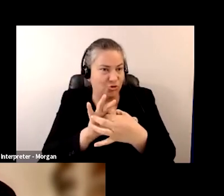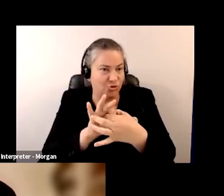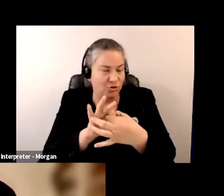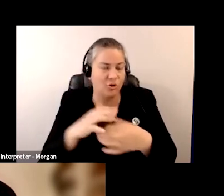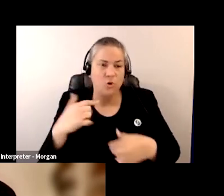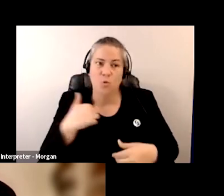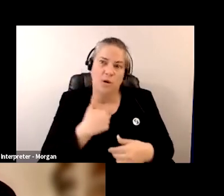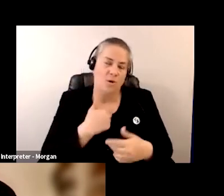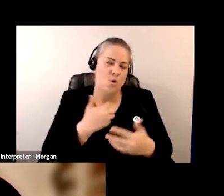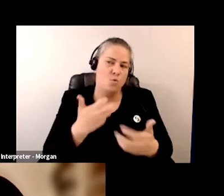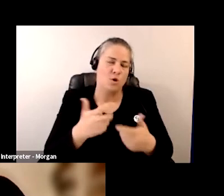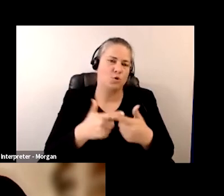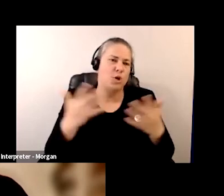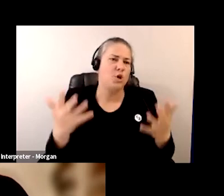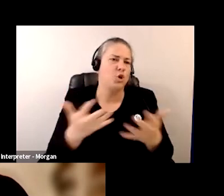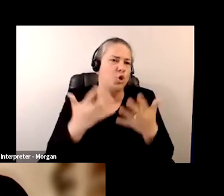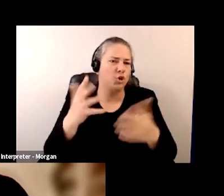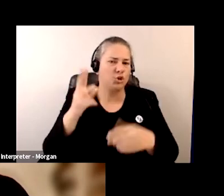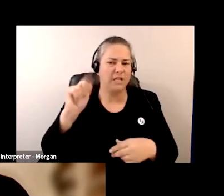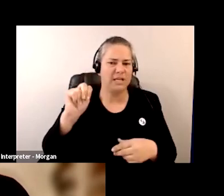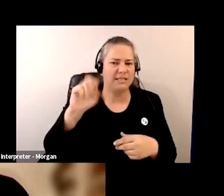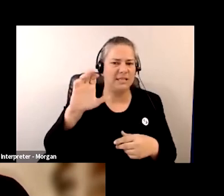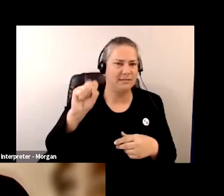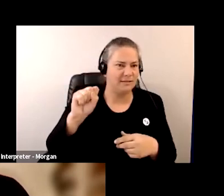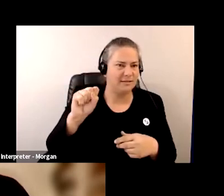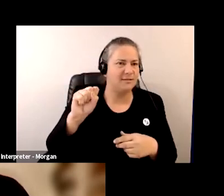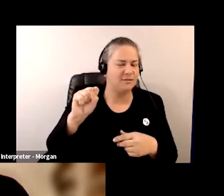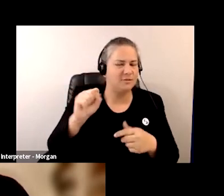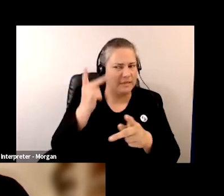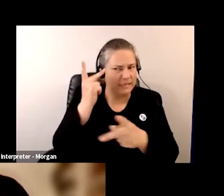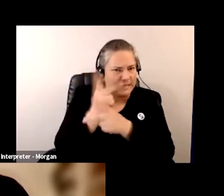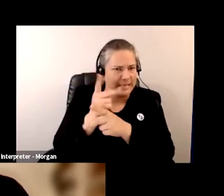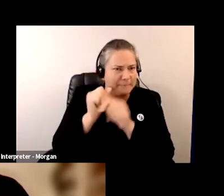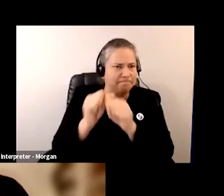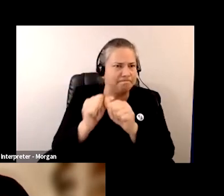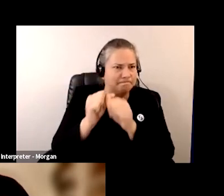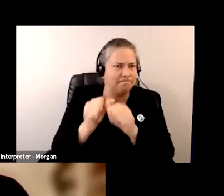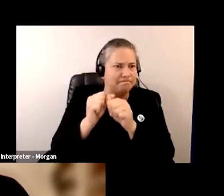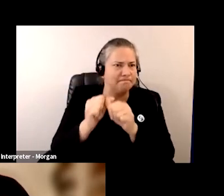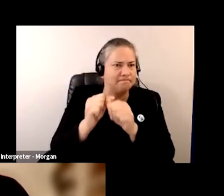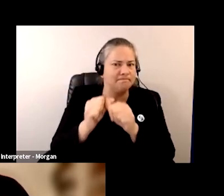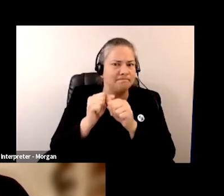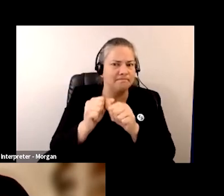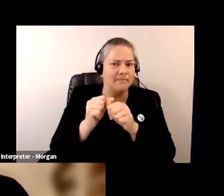we just wanted to encourage NCES to continue to play